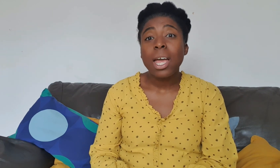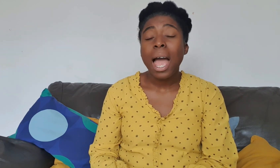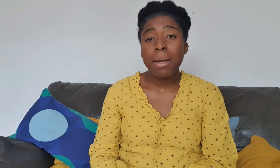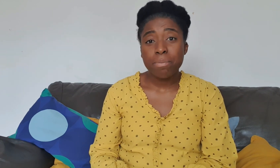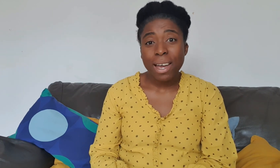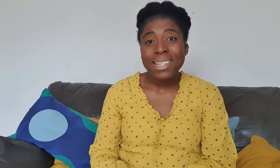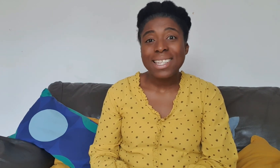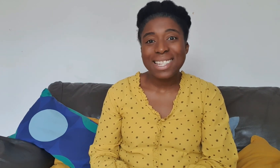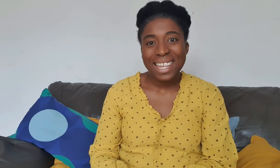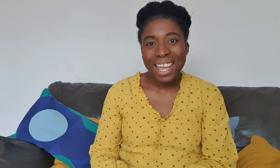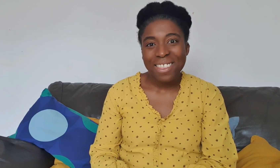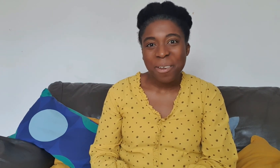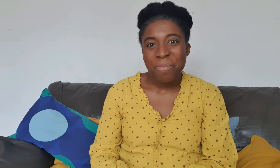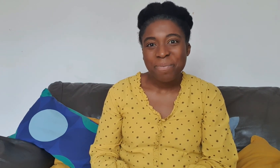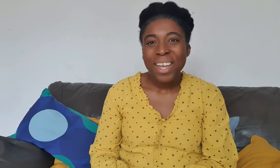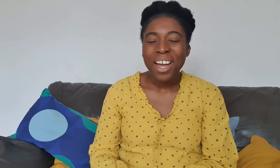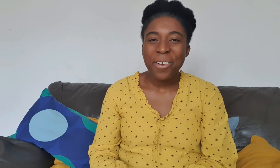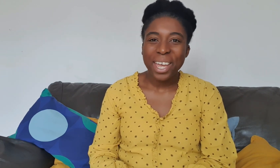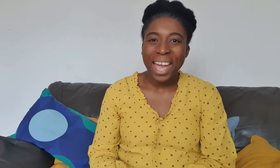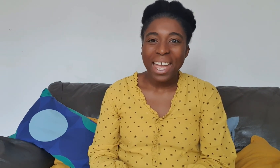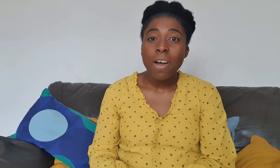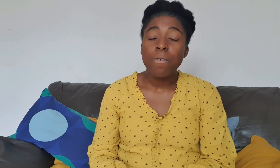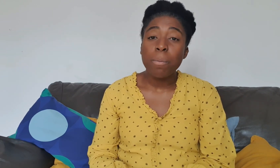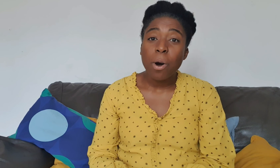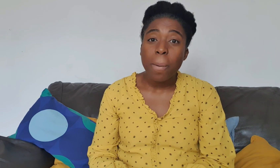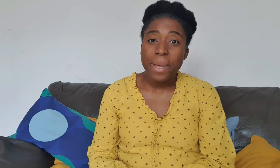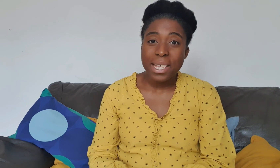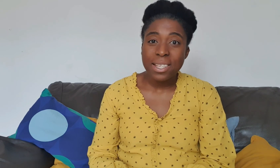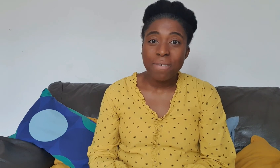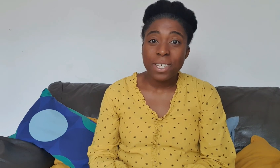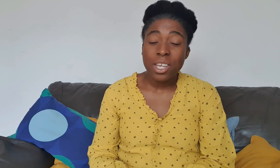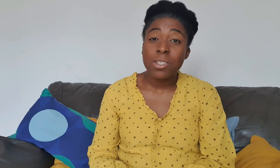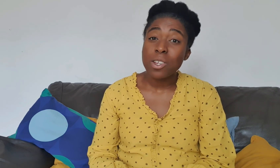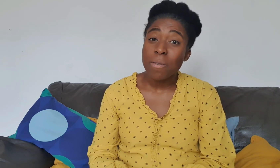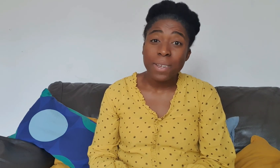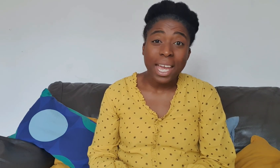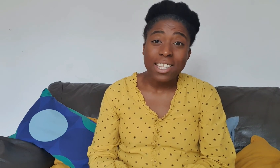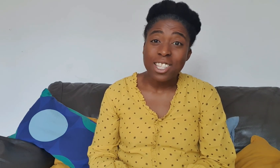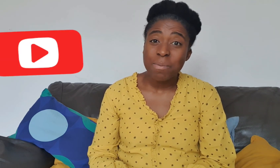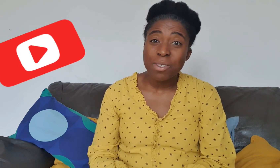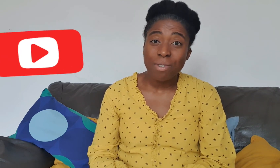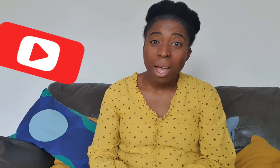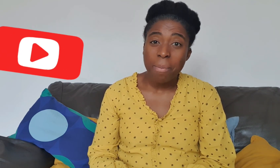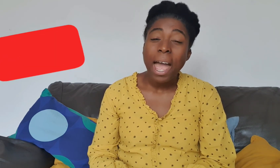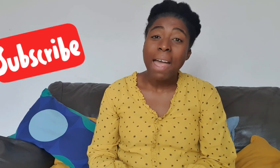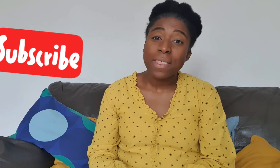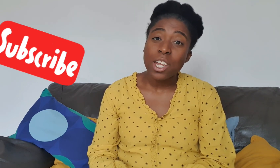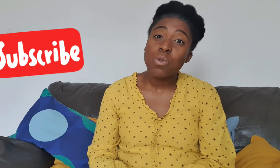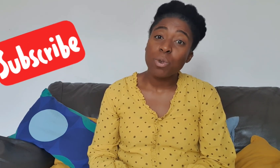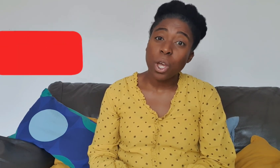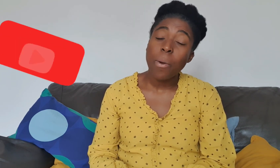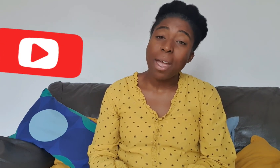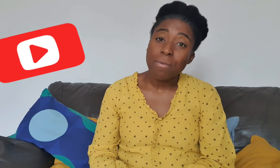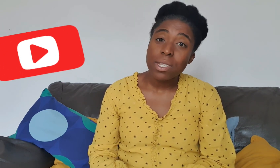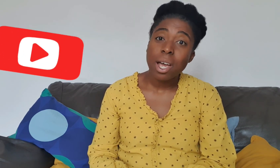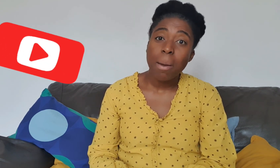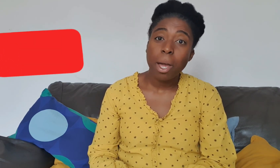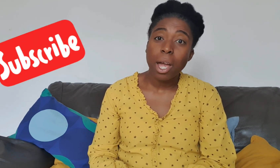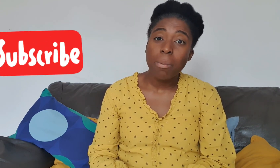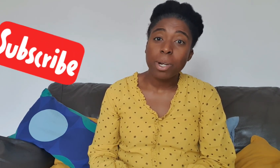and practice together. Okay, for more BSL videos, don't forget to subscribe, and then you will know every time I upload